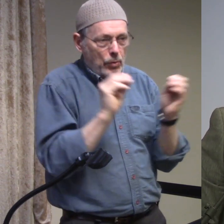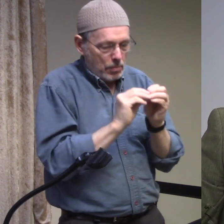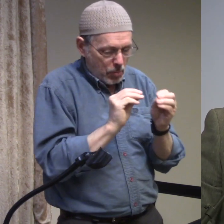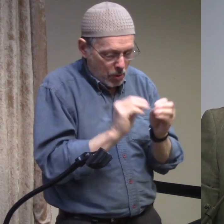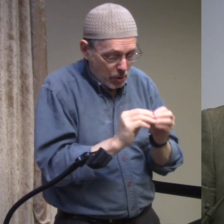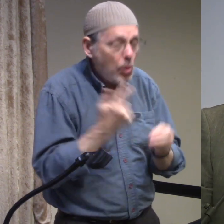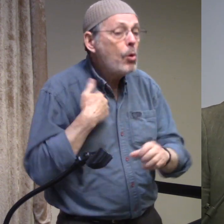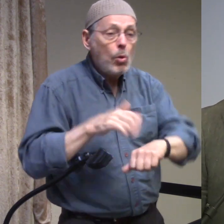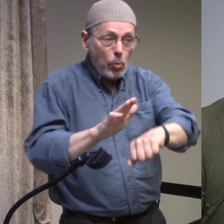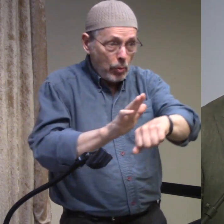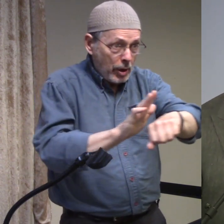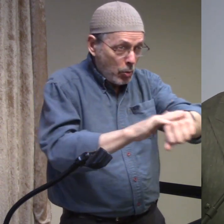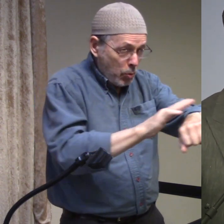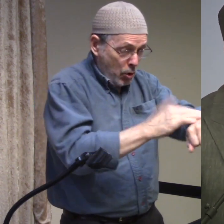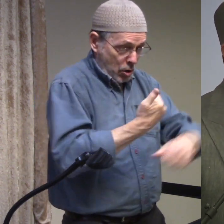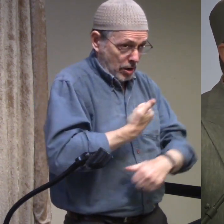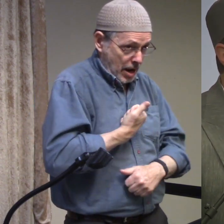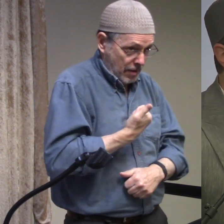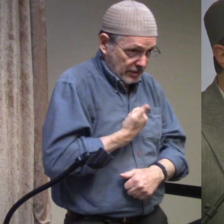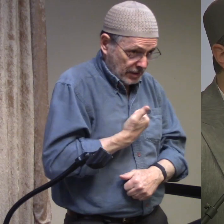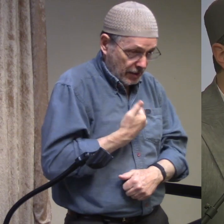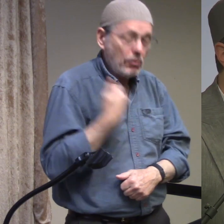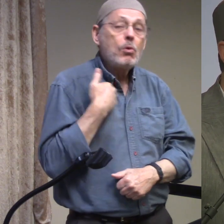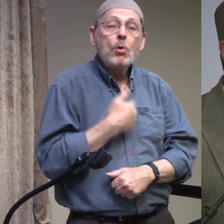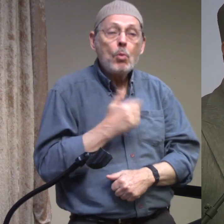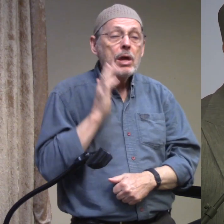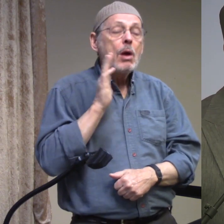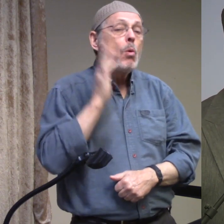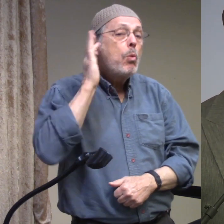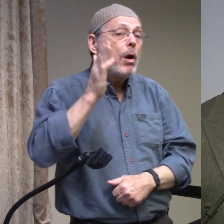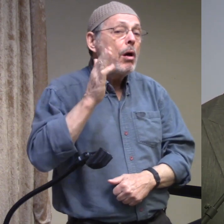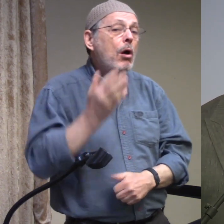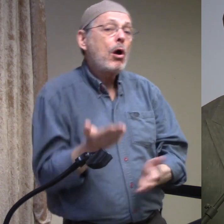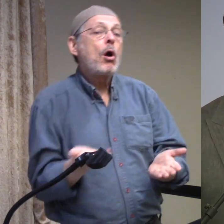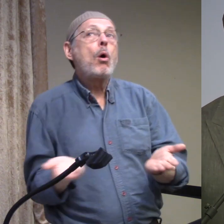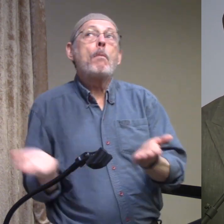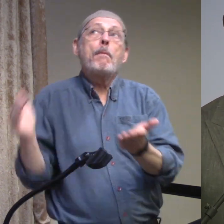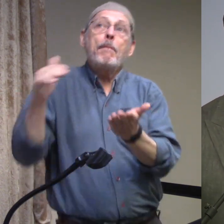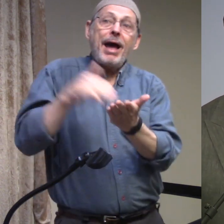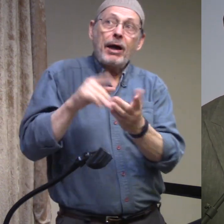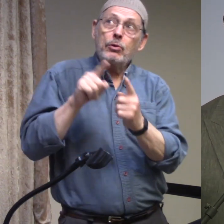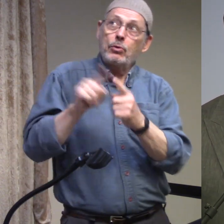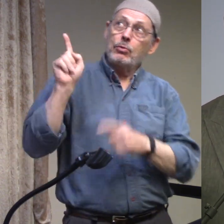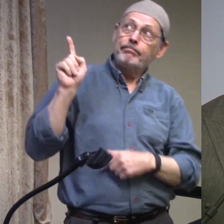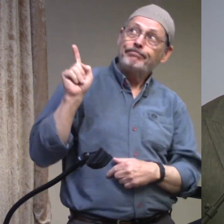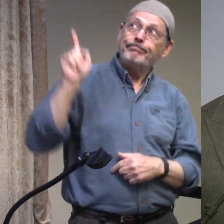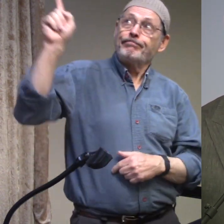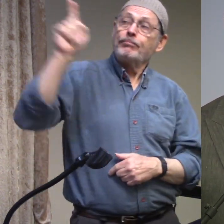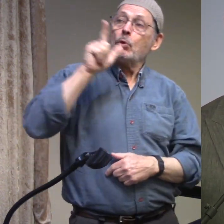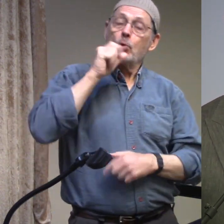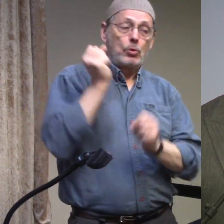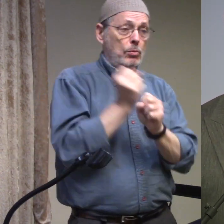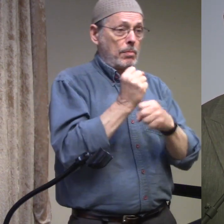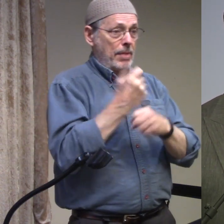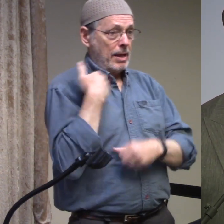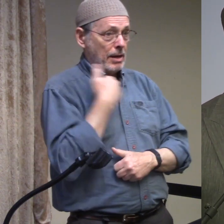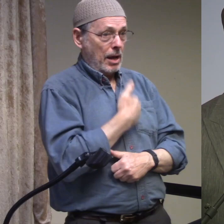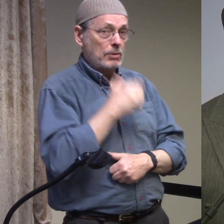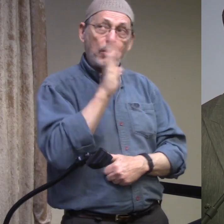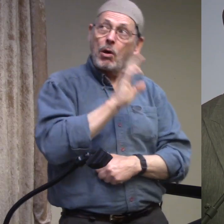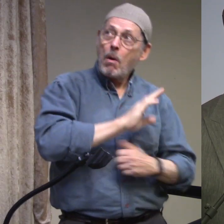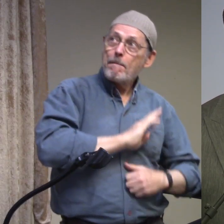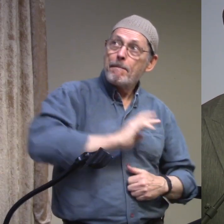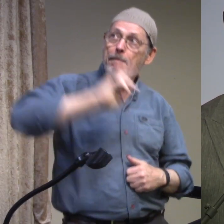And we warn ourselves that we are going back to our Creator. We are returning to our